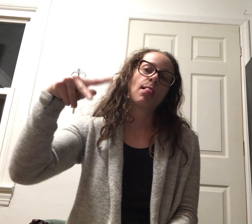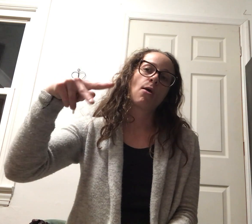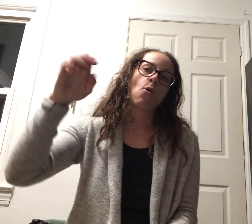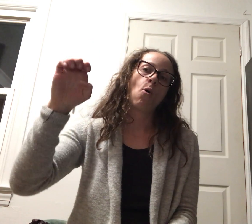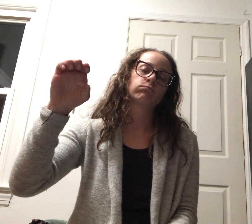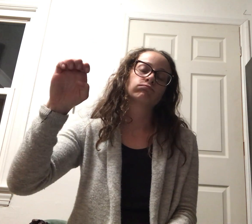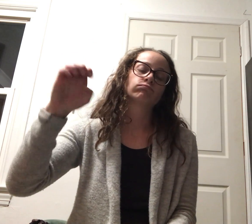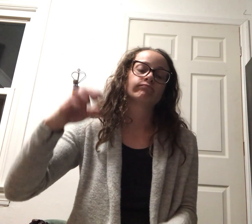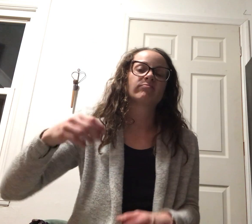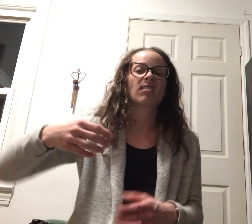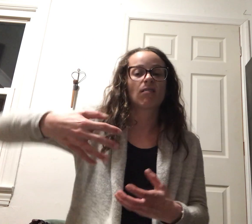fantastic.